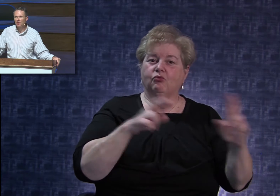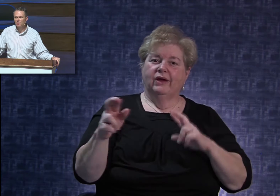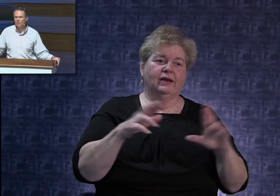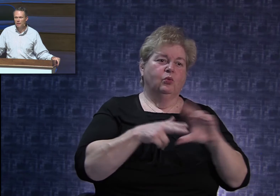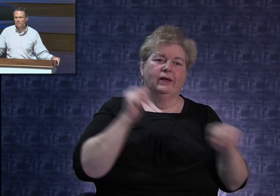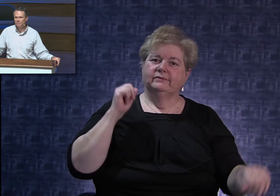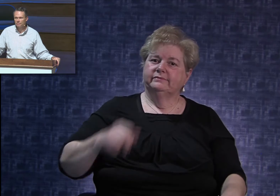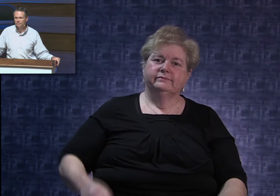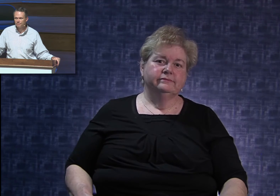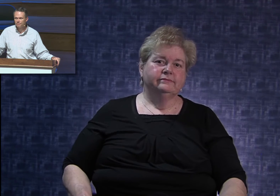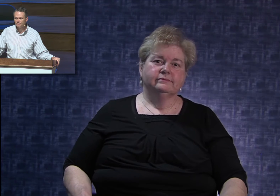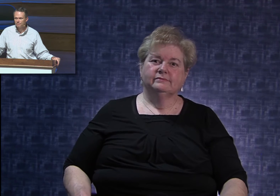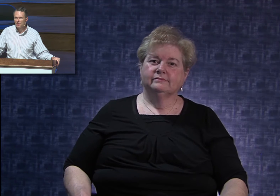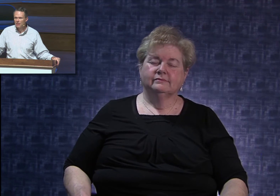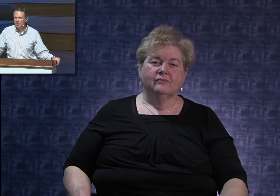much ready to quit.